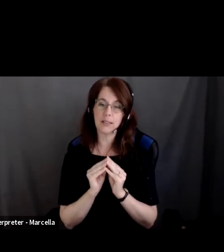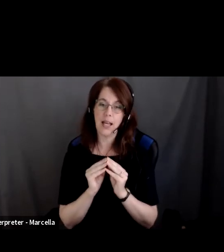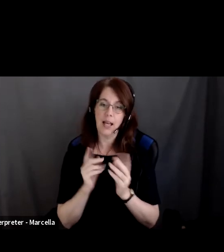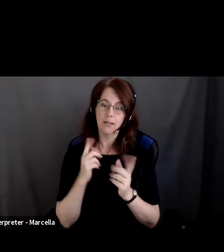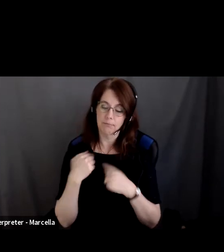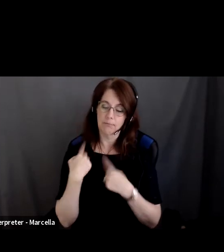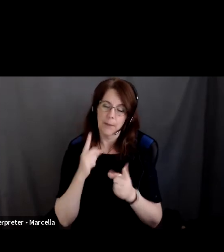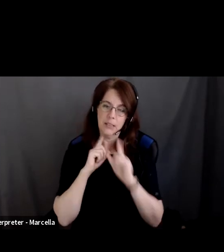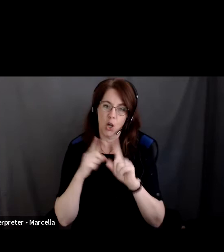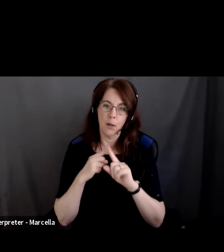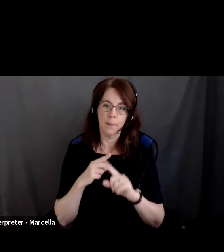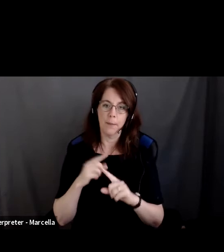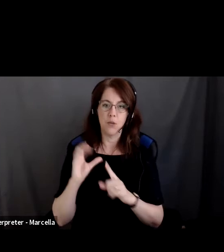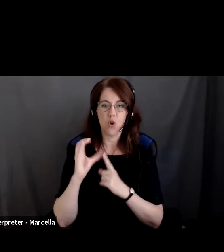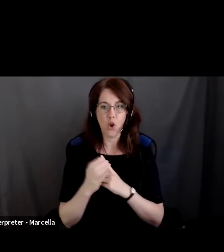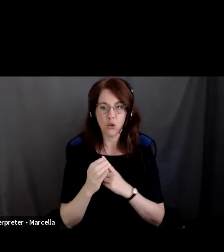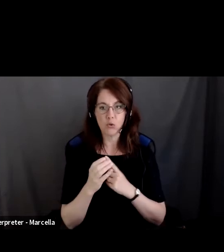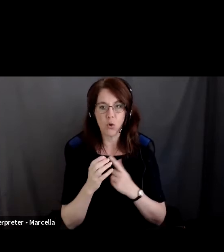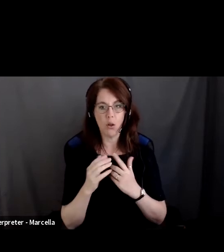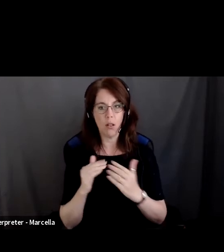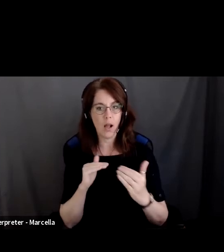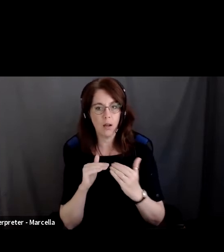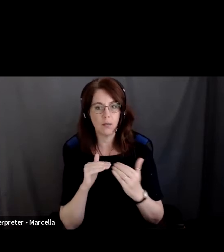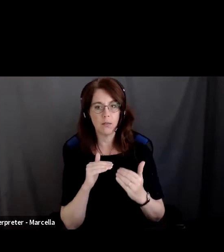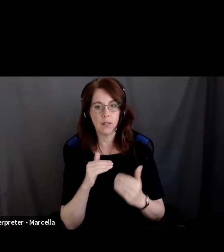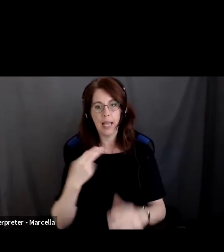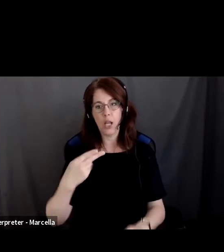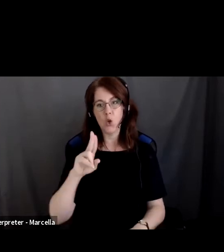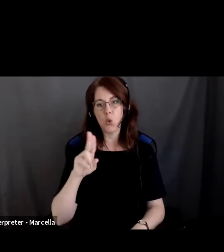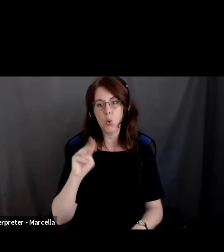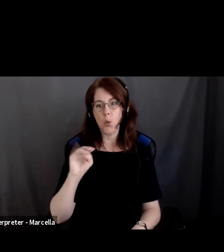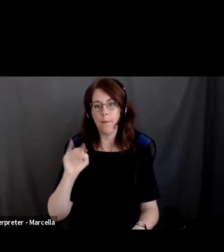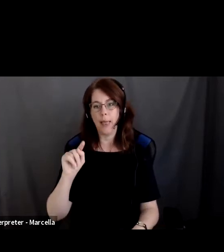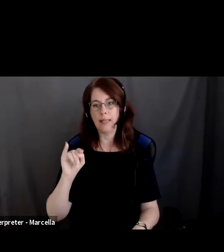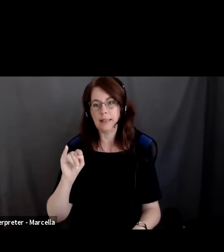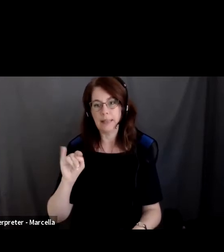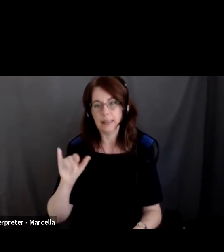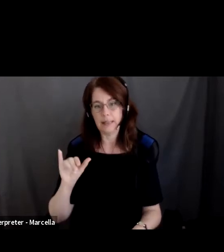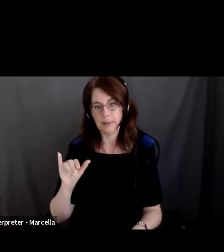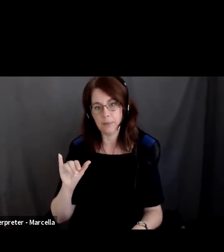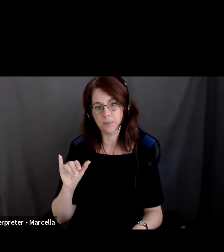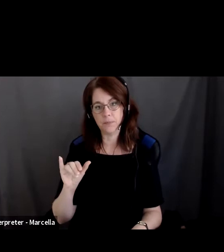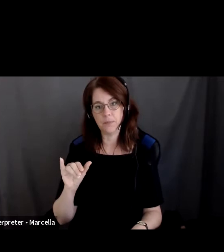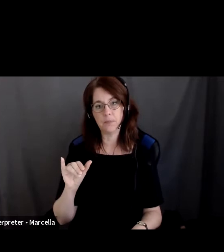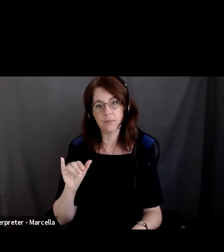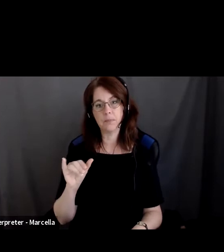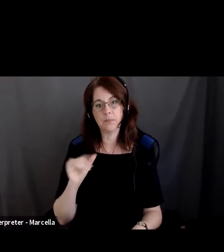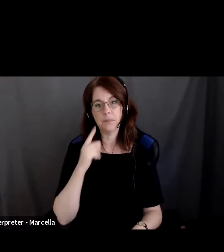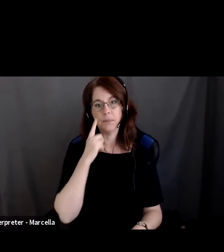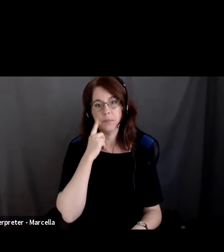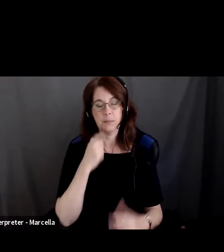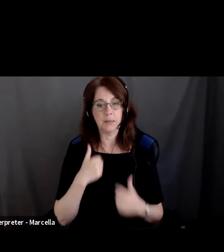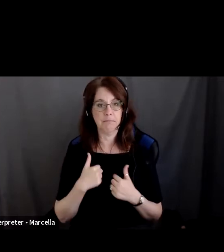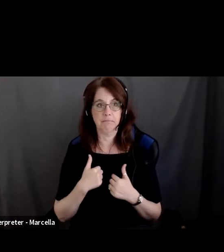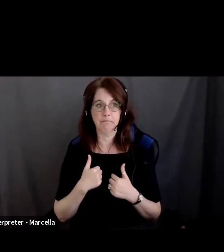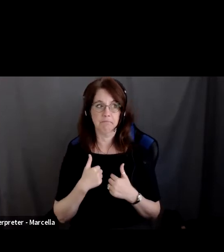about cultural competency, or I like cultural humility, because not coming from a